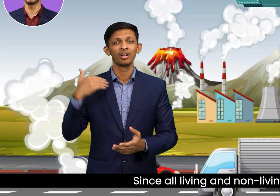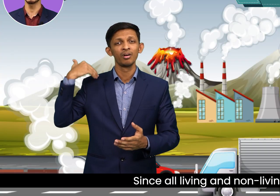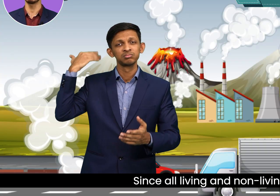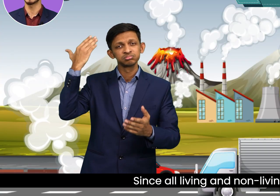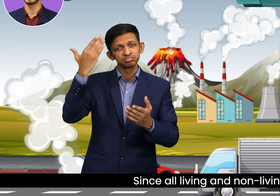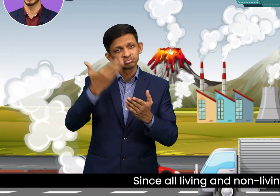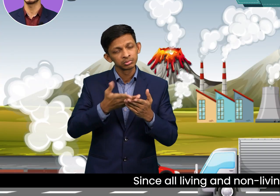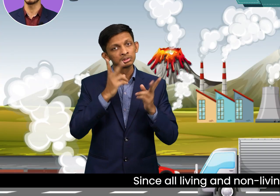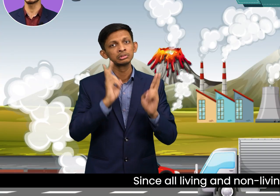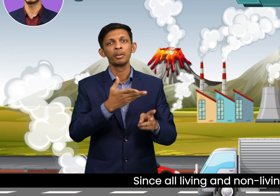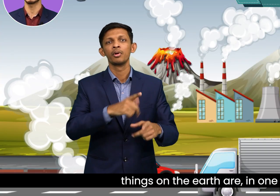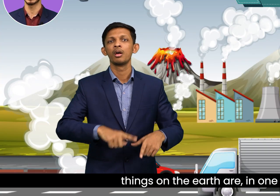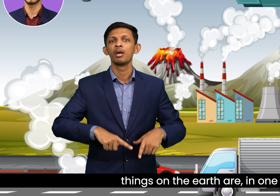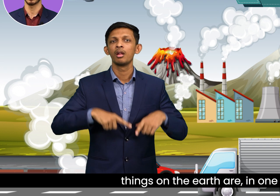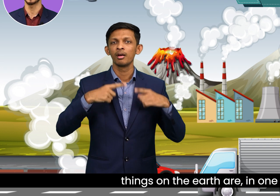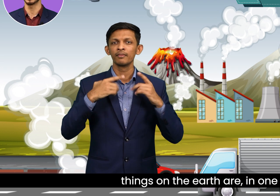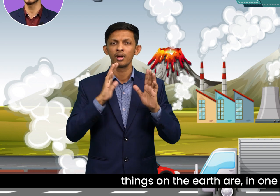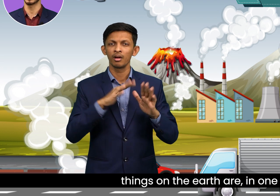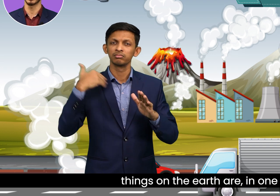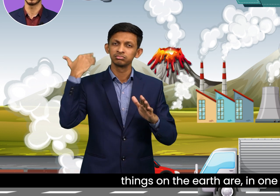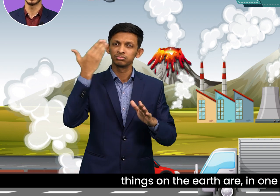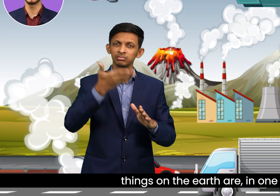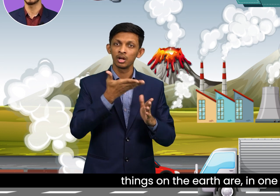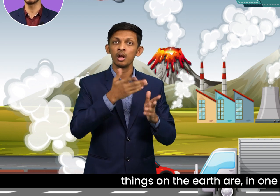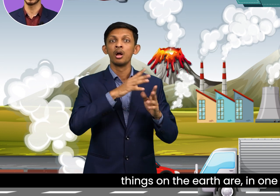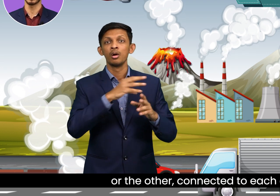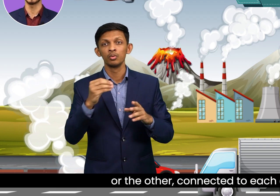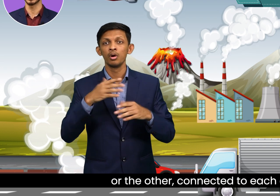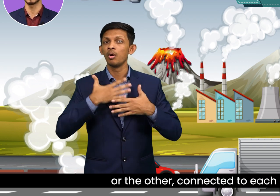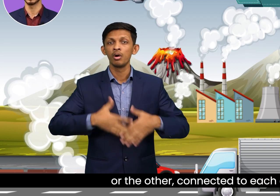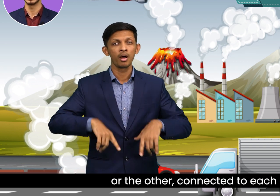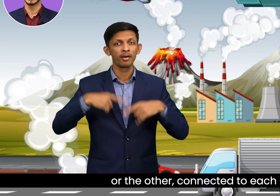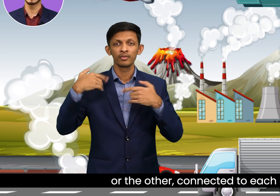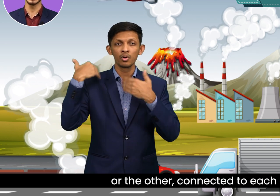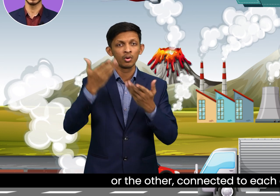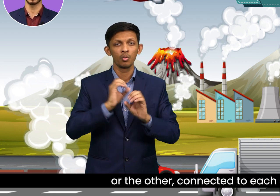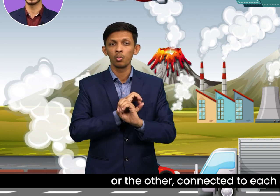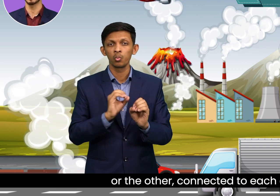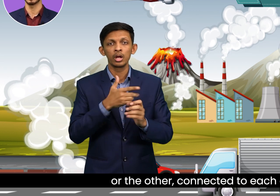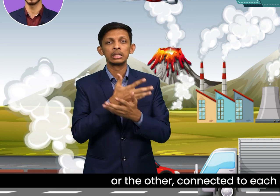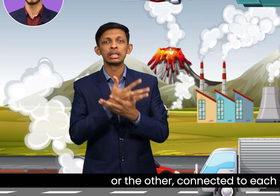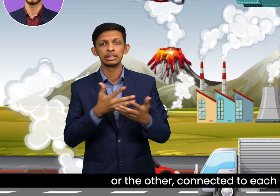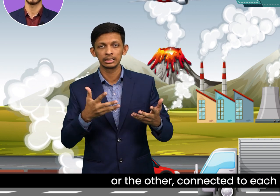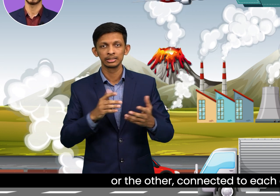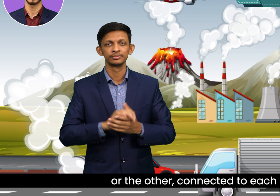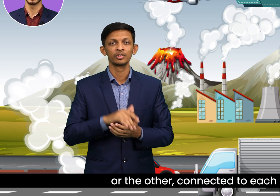Since all living and non-living things on the earth are, in one way or the other, connected to each